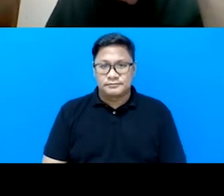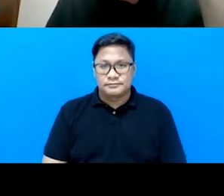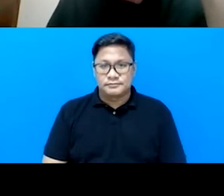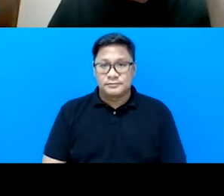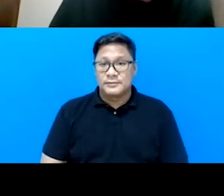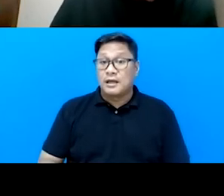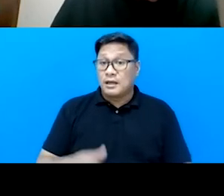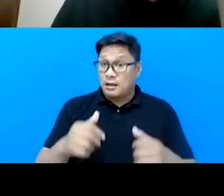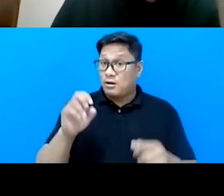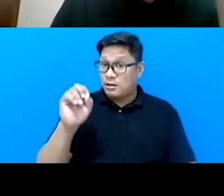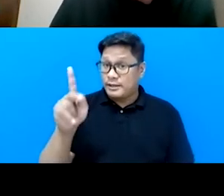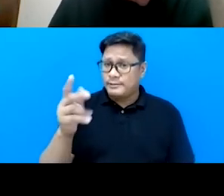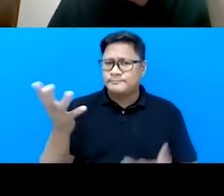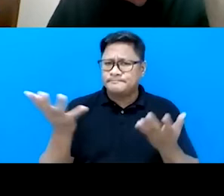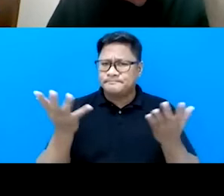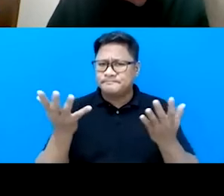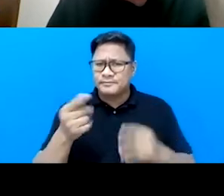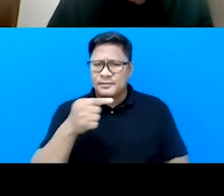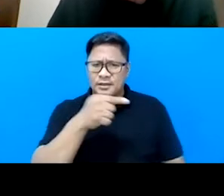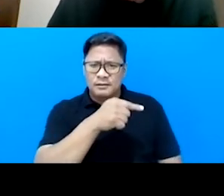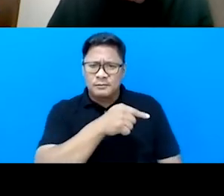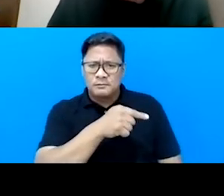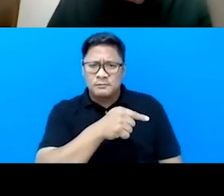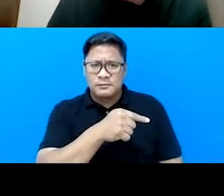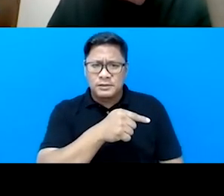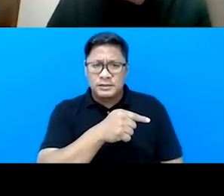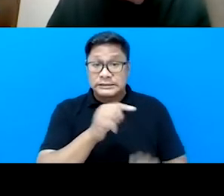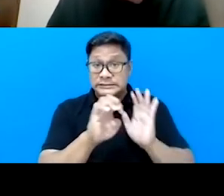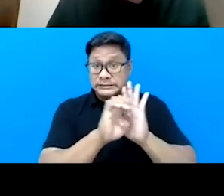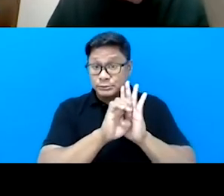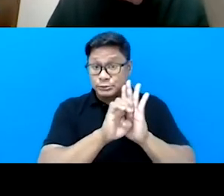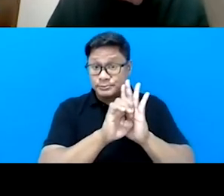Yeah, here I think in this example,